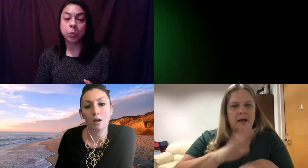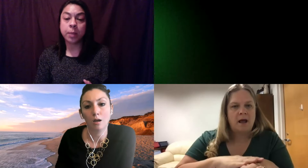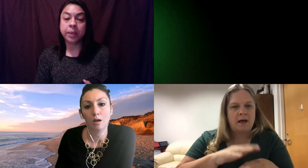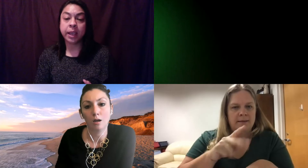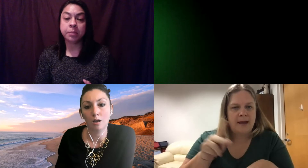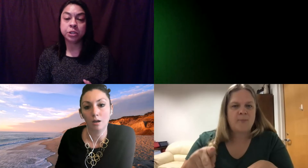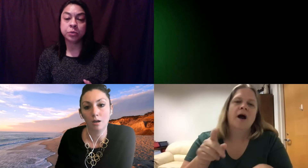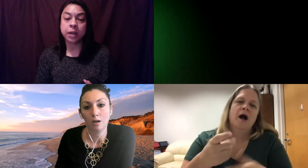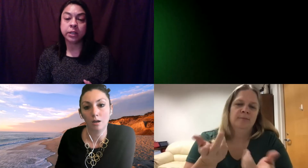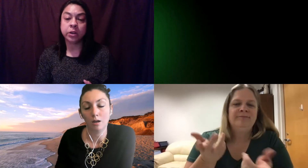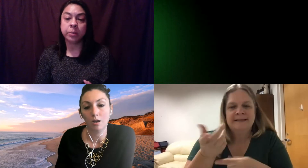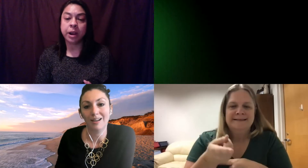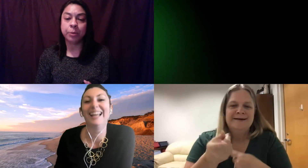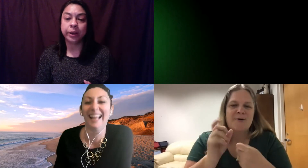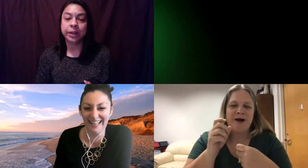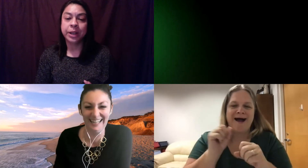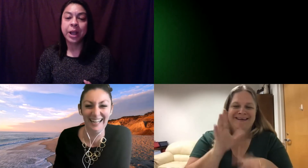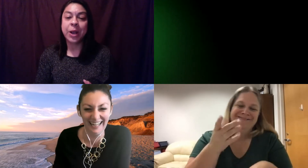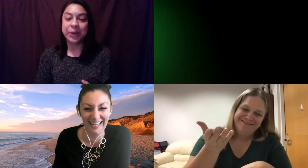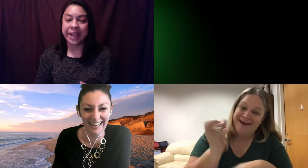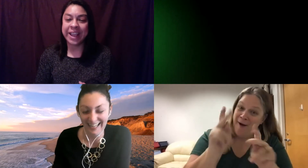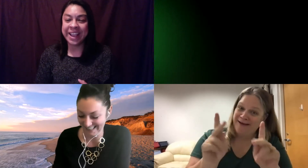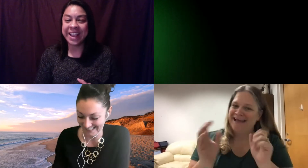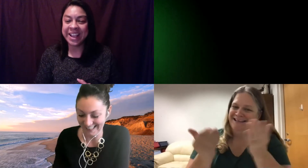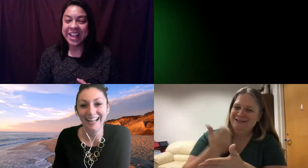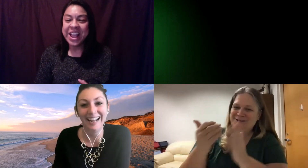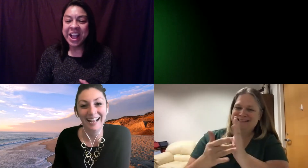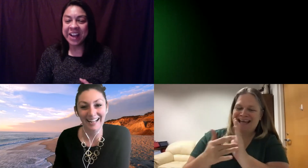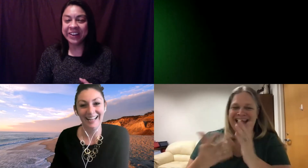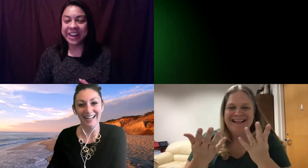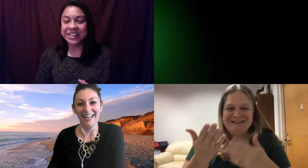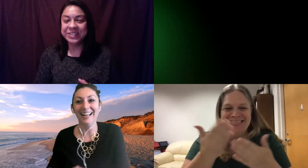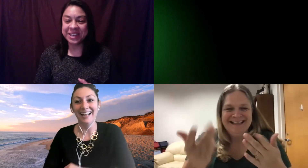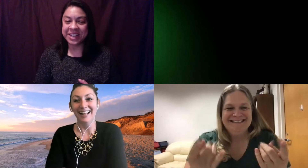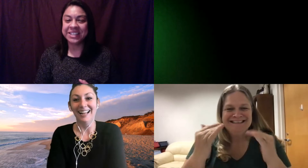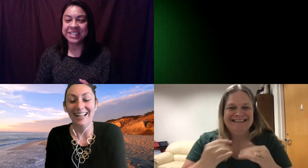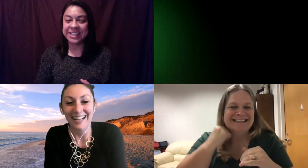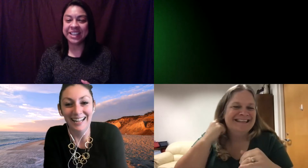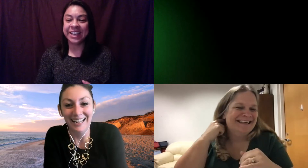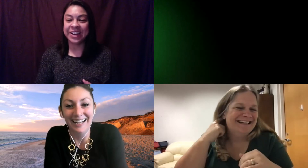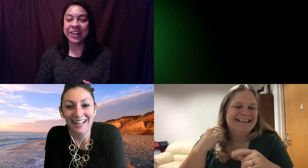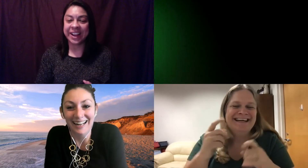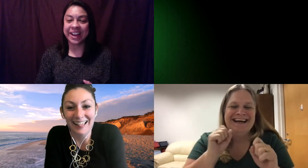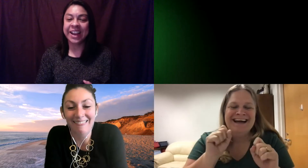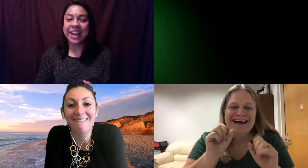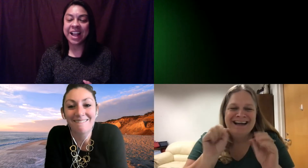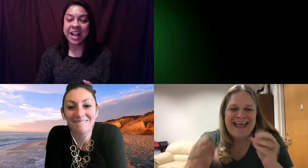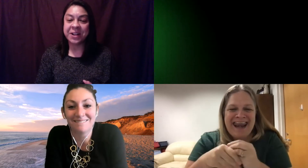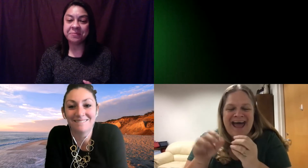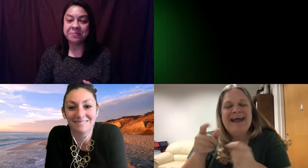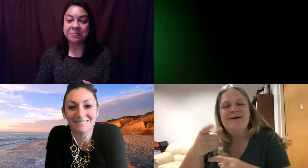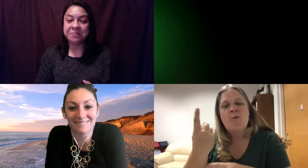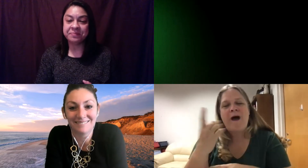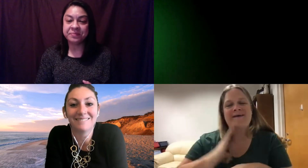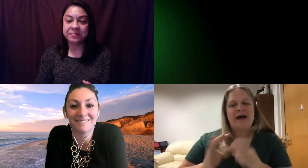your webcam directly on the PowerPoint? Okay. All right, new technology thing here. Okay.